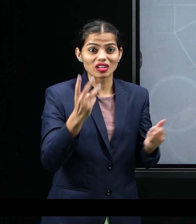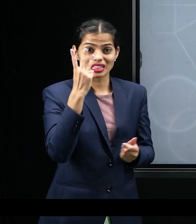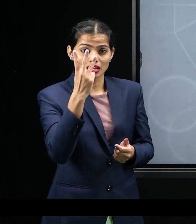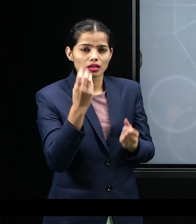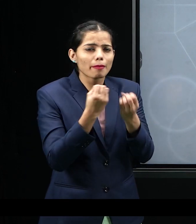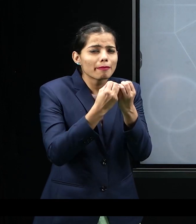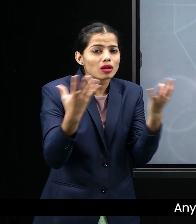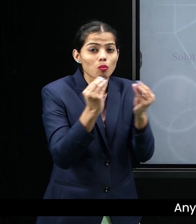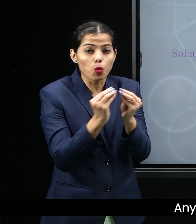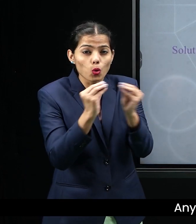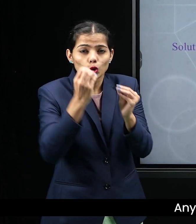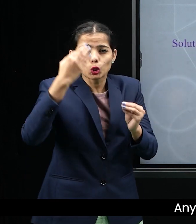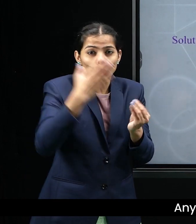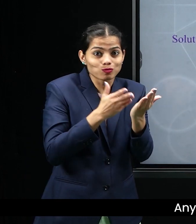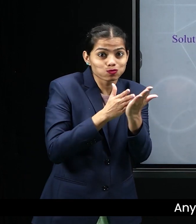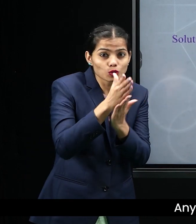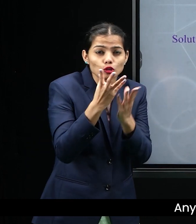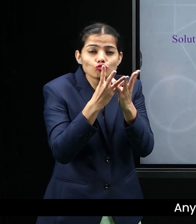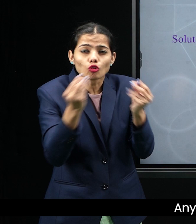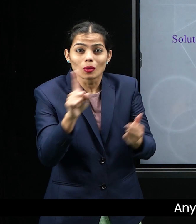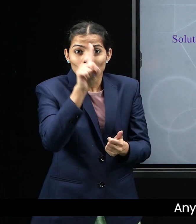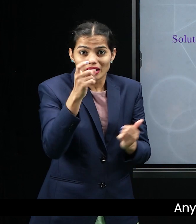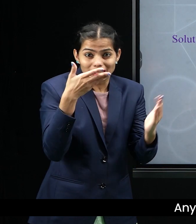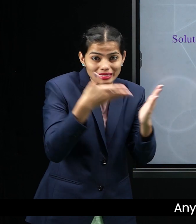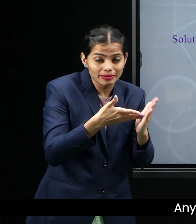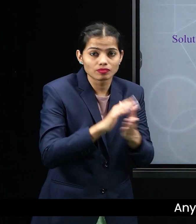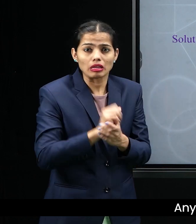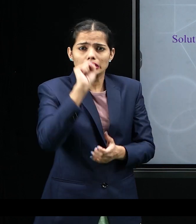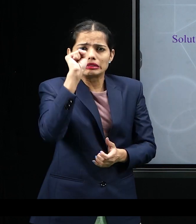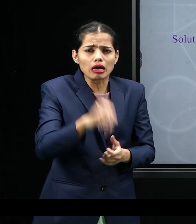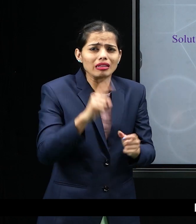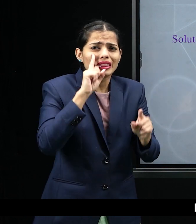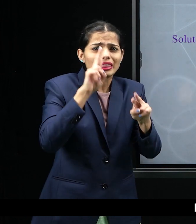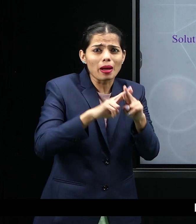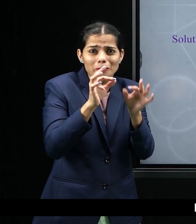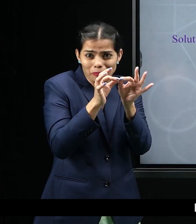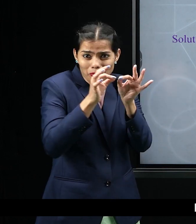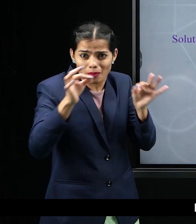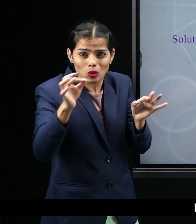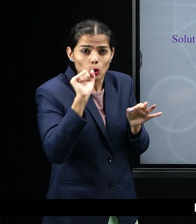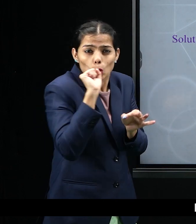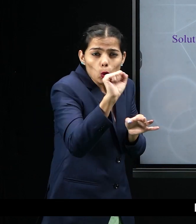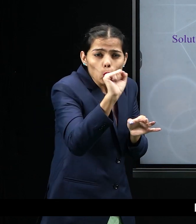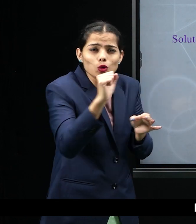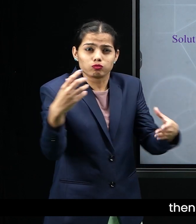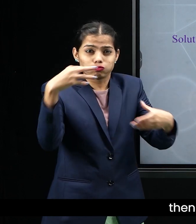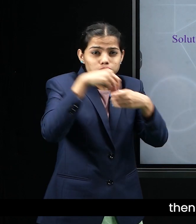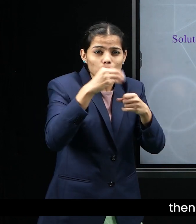Solution 3. Any more new method to solve this? Yes, if decimals are your favorites, then the